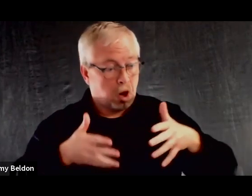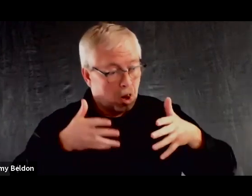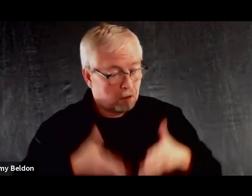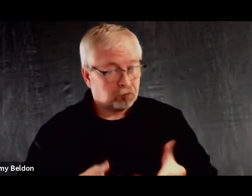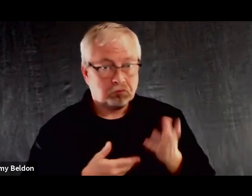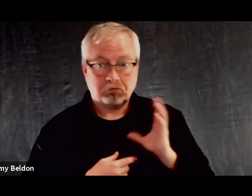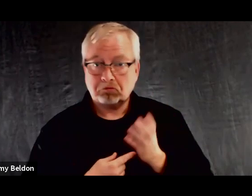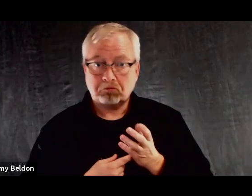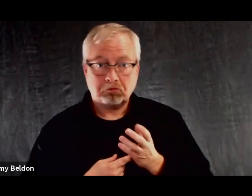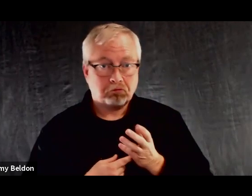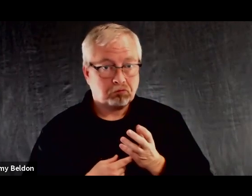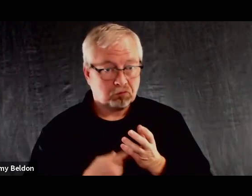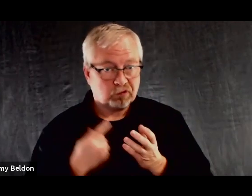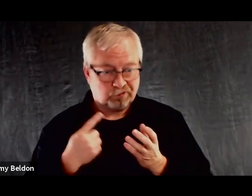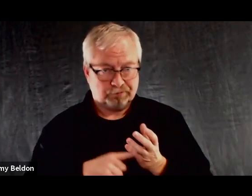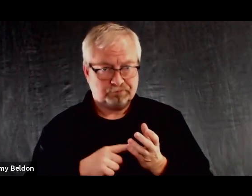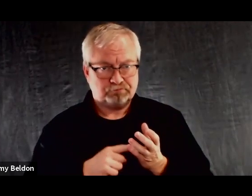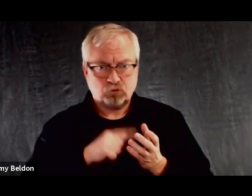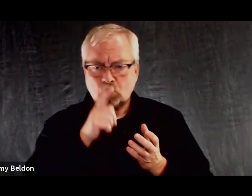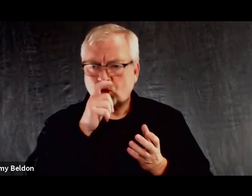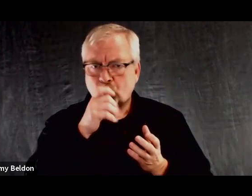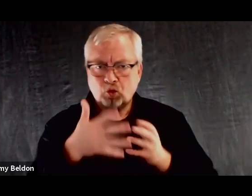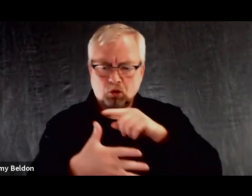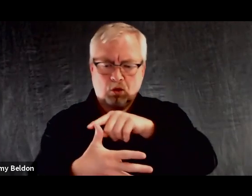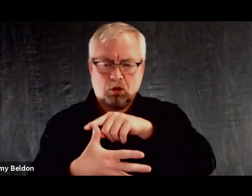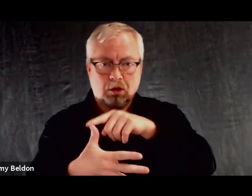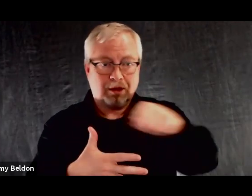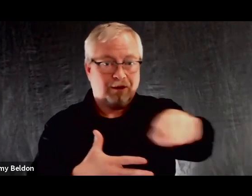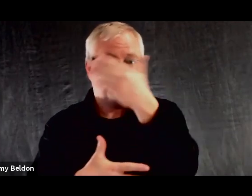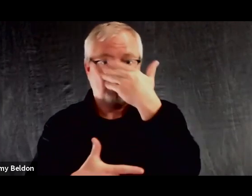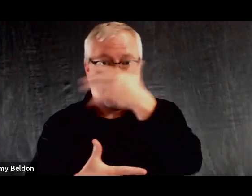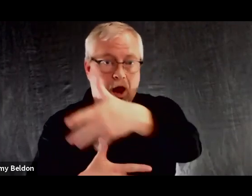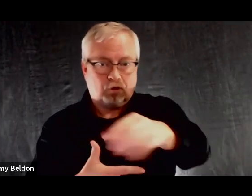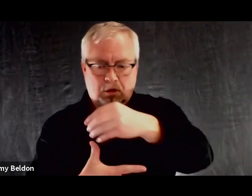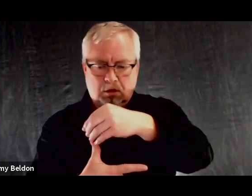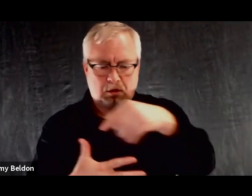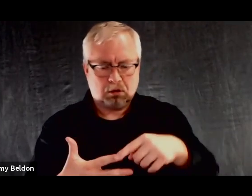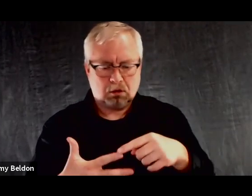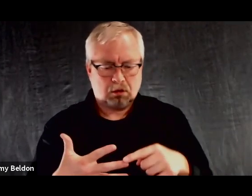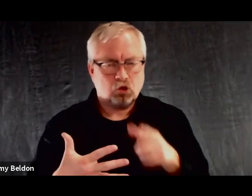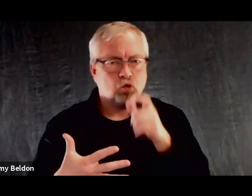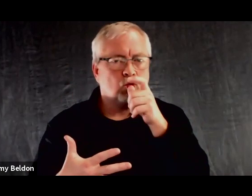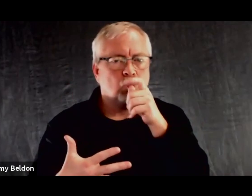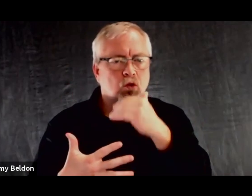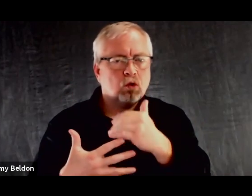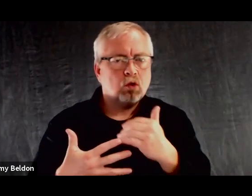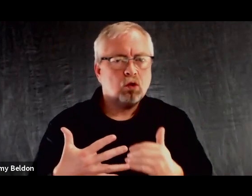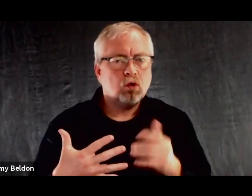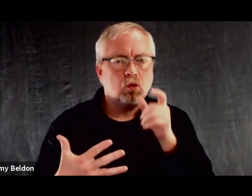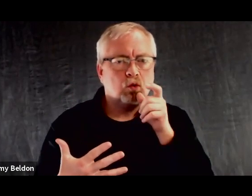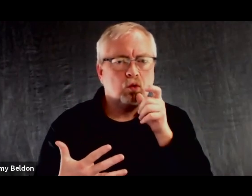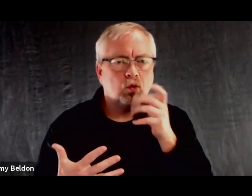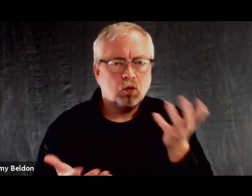words, when we're ready to start opening up, when the governor's standard has been met, who's going to get tested first? What's the priority